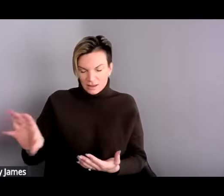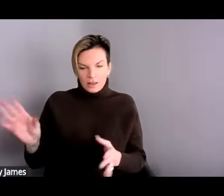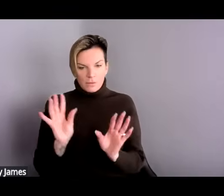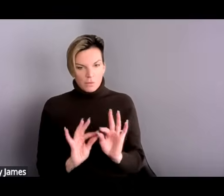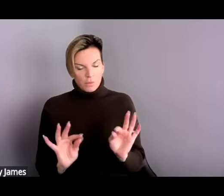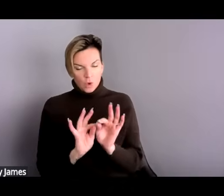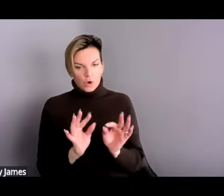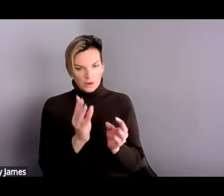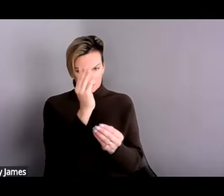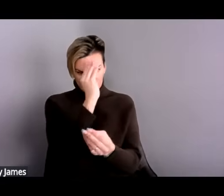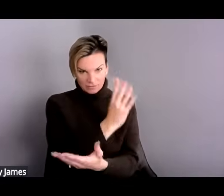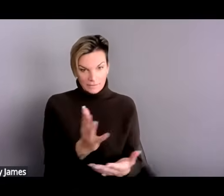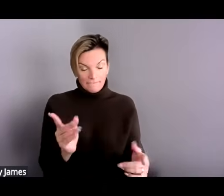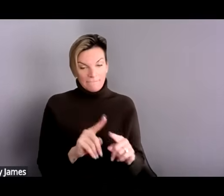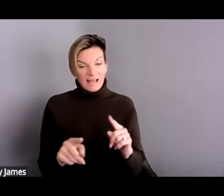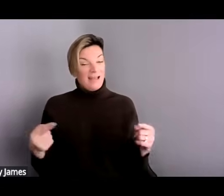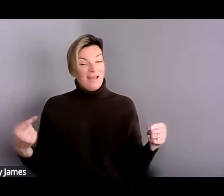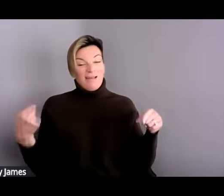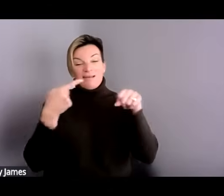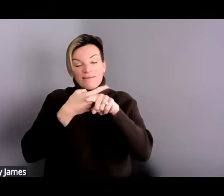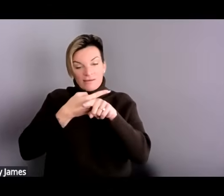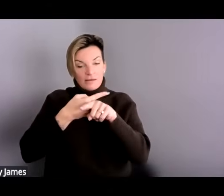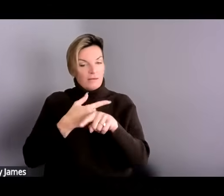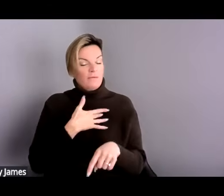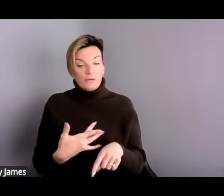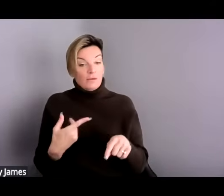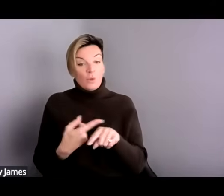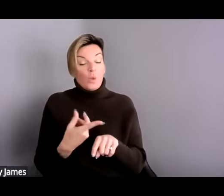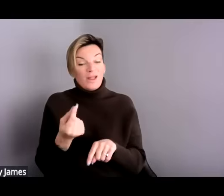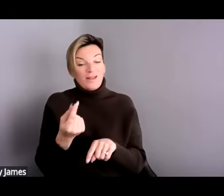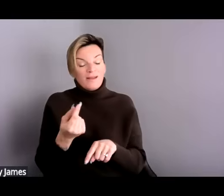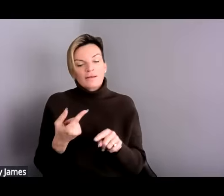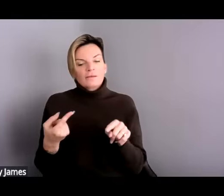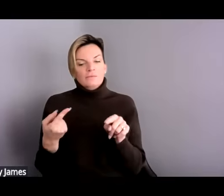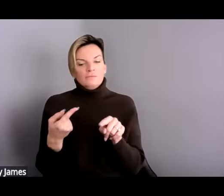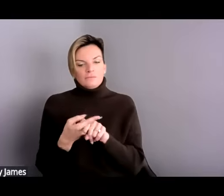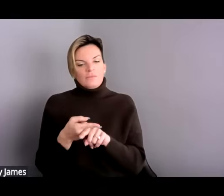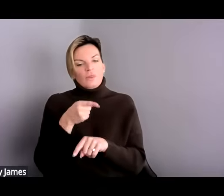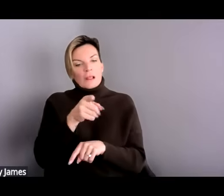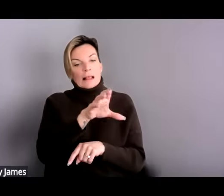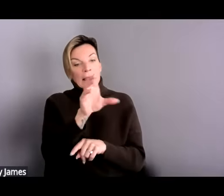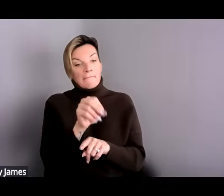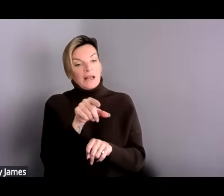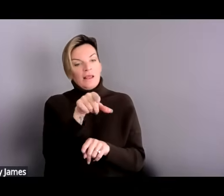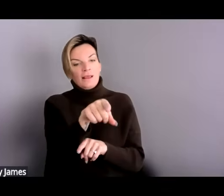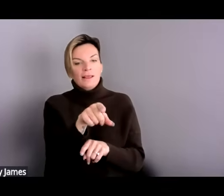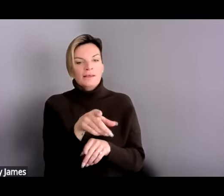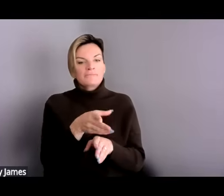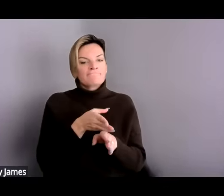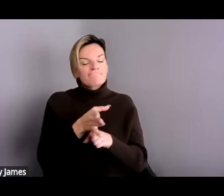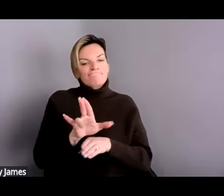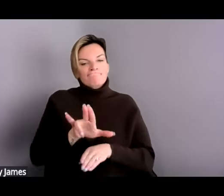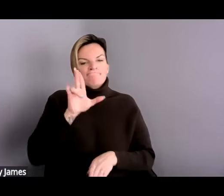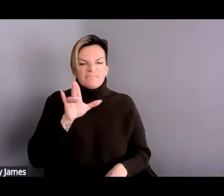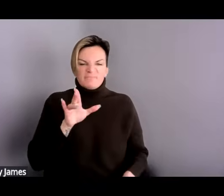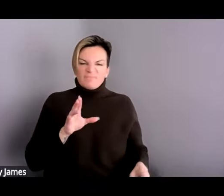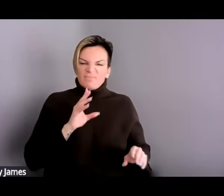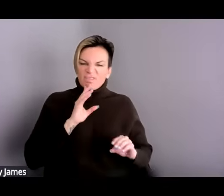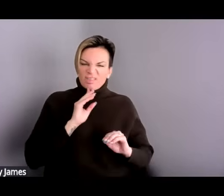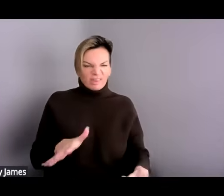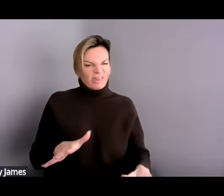Problems we're running into seem to be with companies that are being hired that are less than professional. I go back to